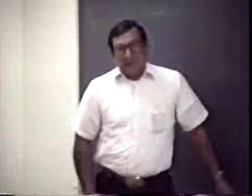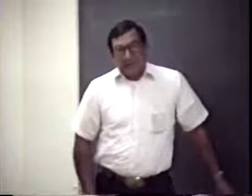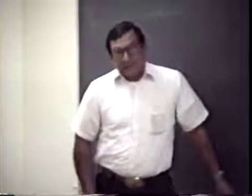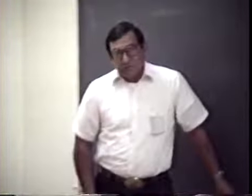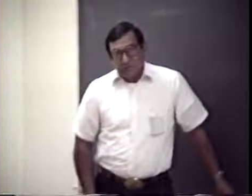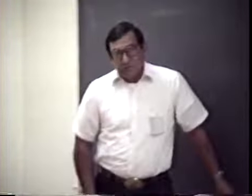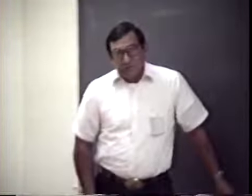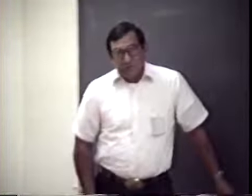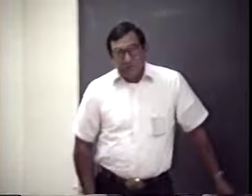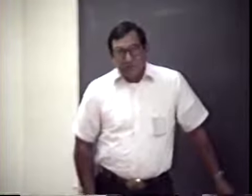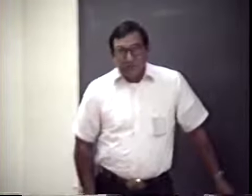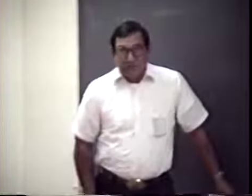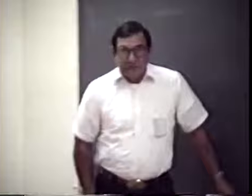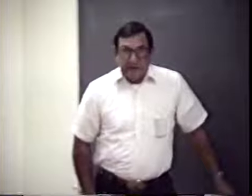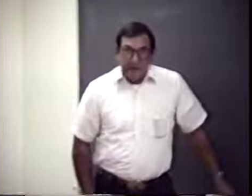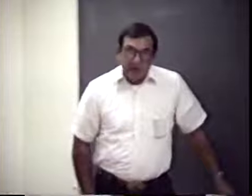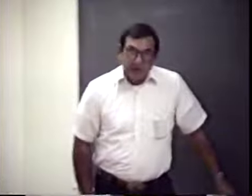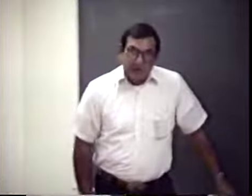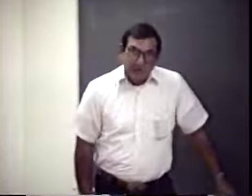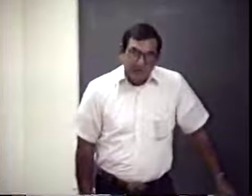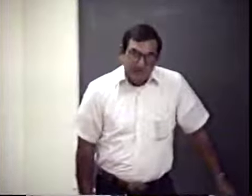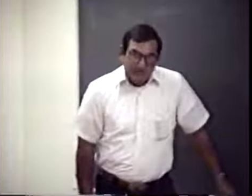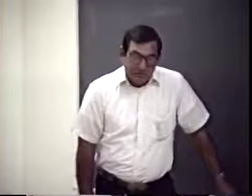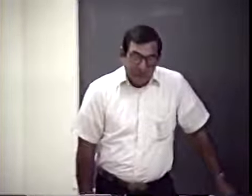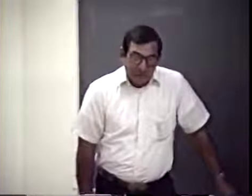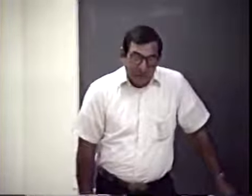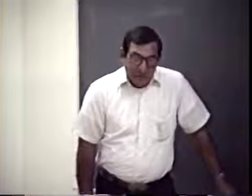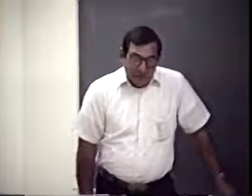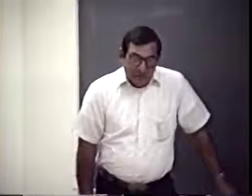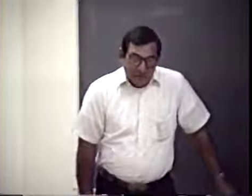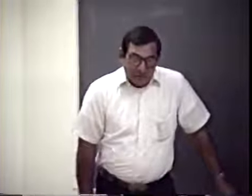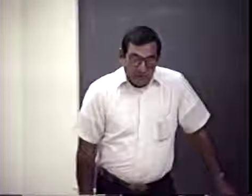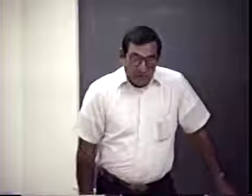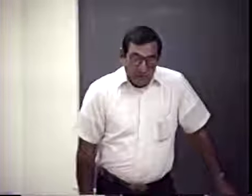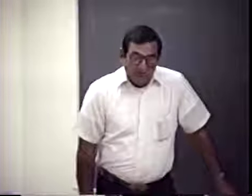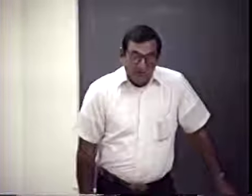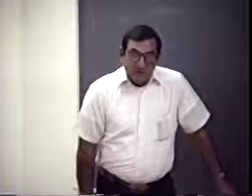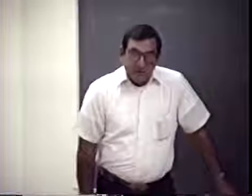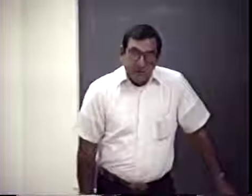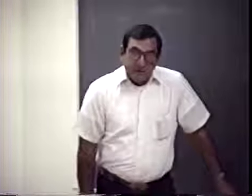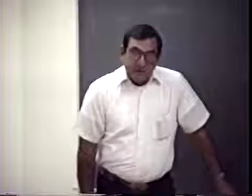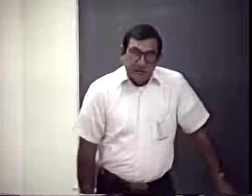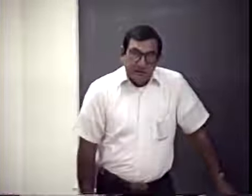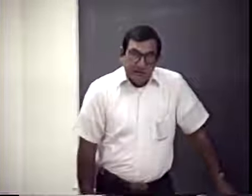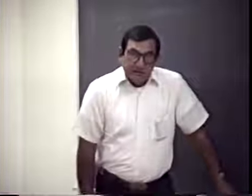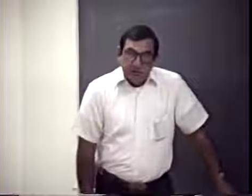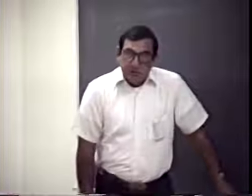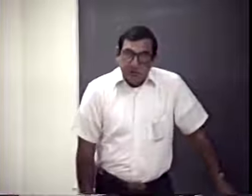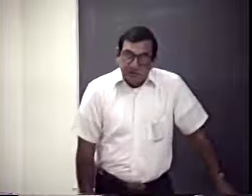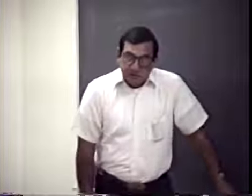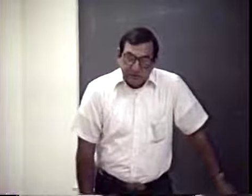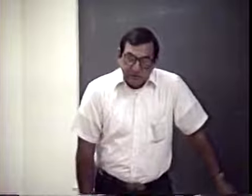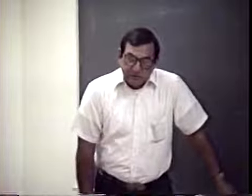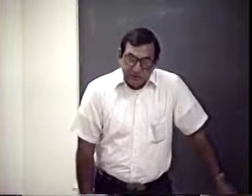Indian within the family households. It was forbidden to talk Indian in boarding schools.